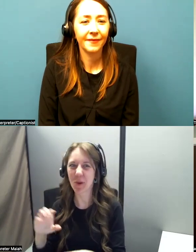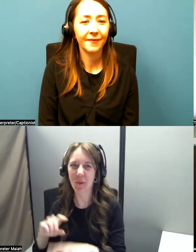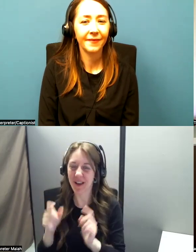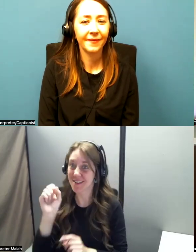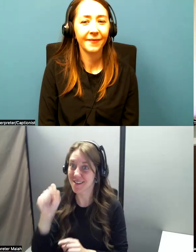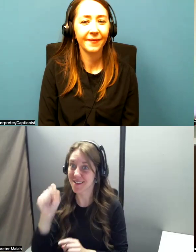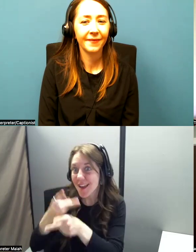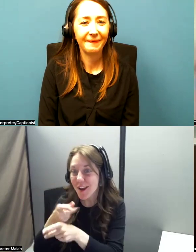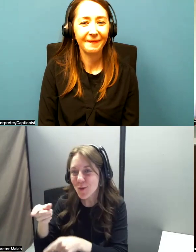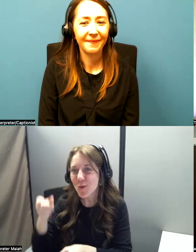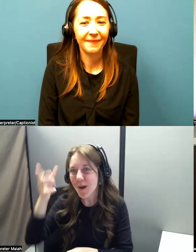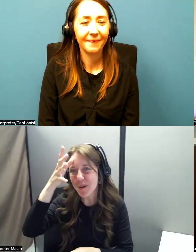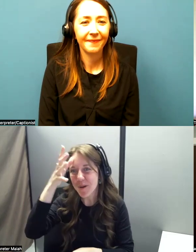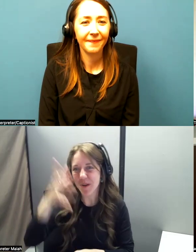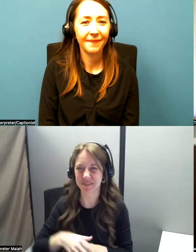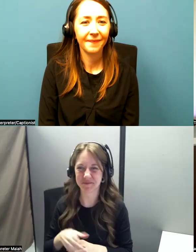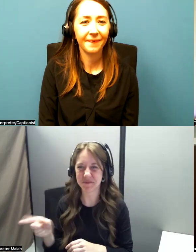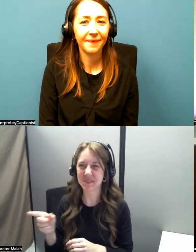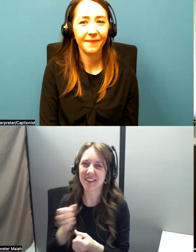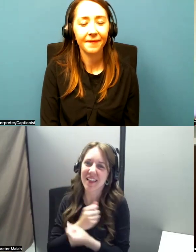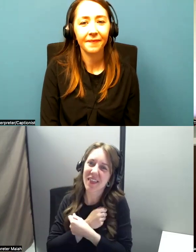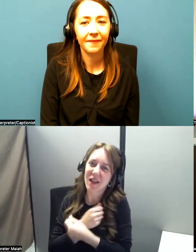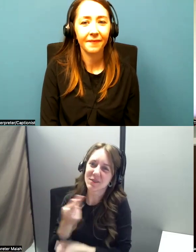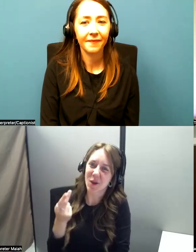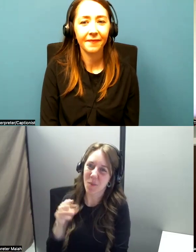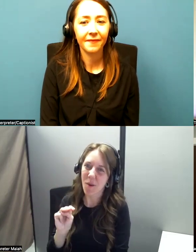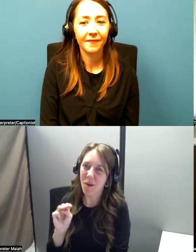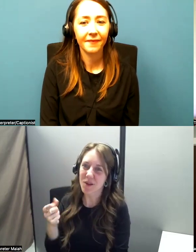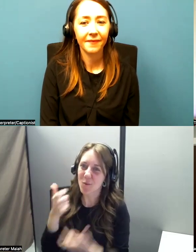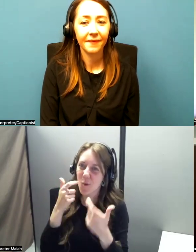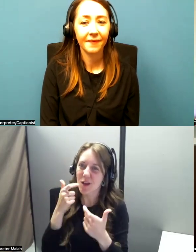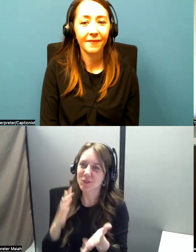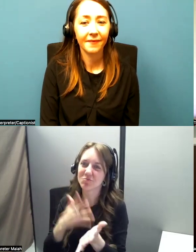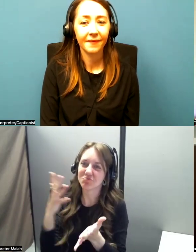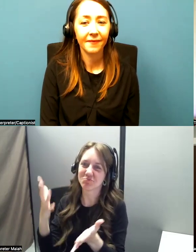So, he loved Hallmark. He would watch it once in a while. So, yeah,